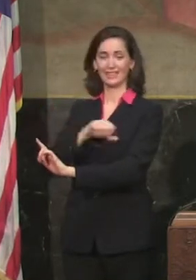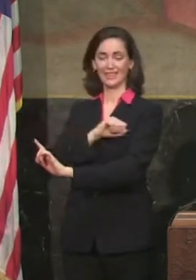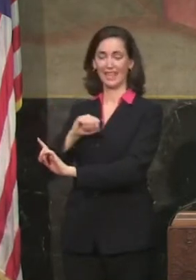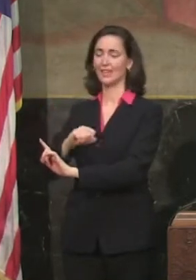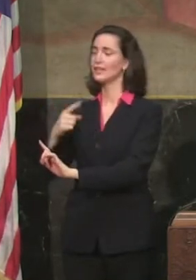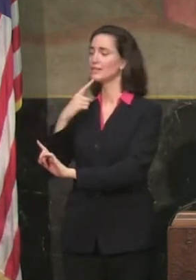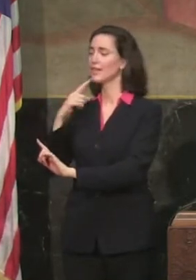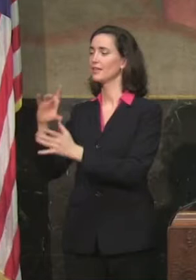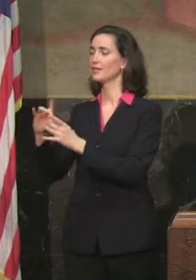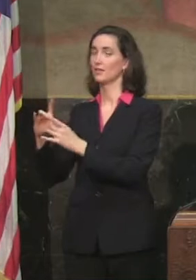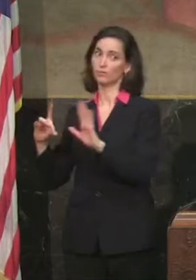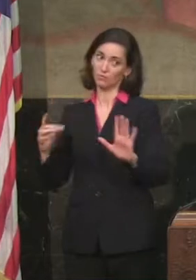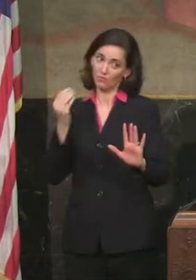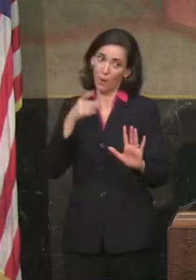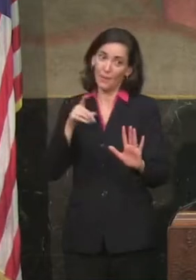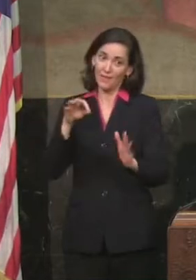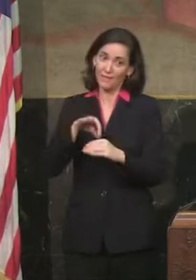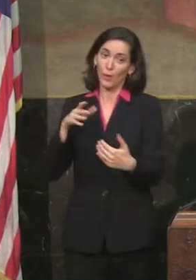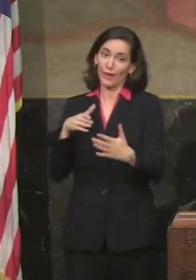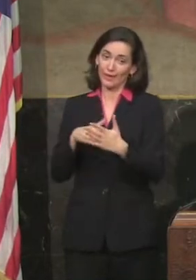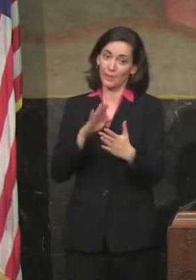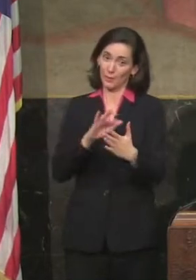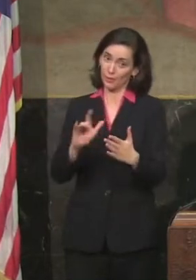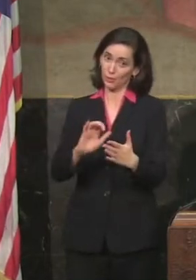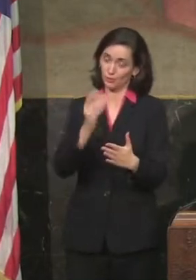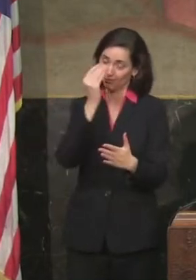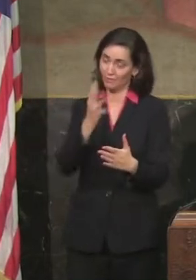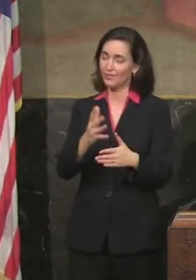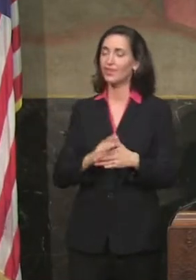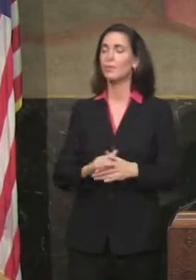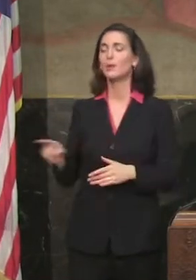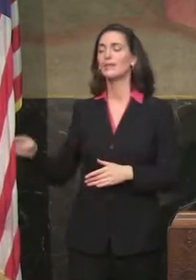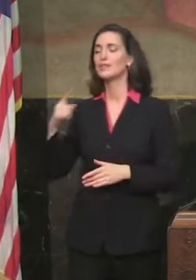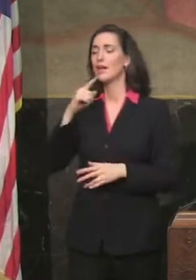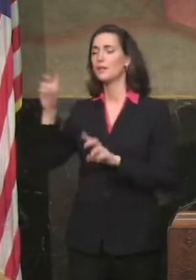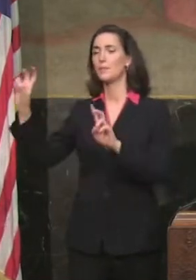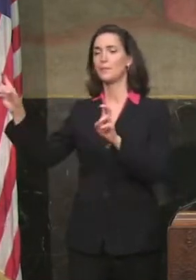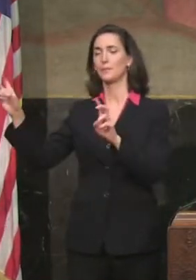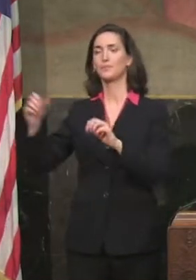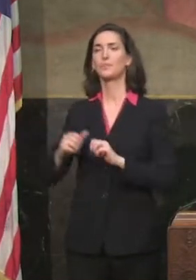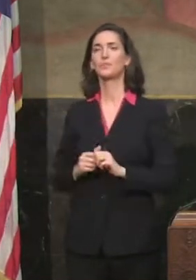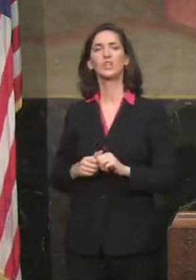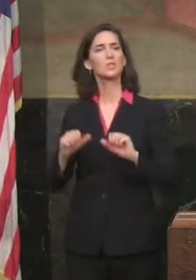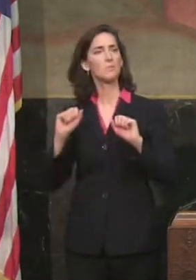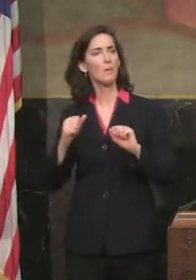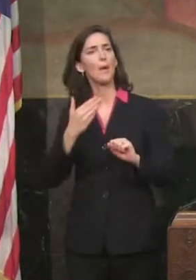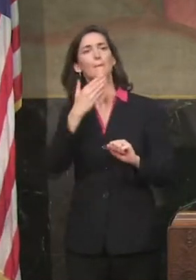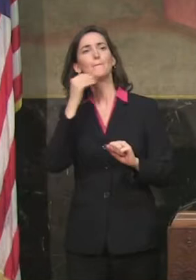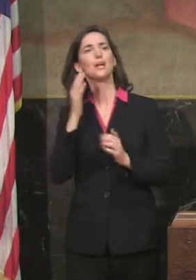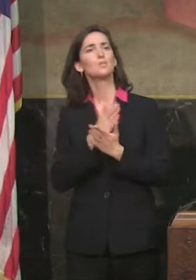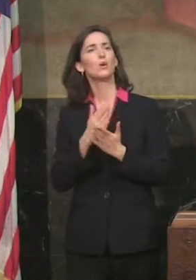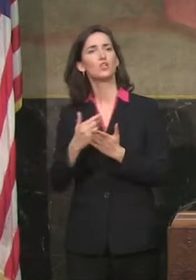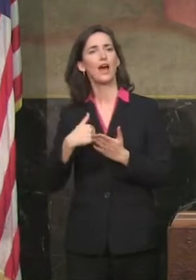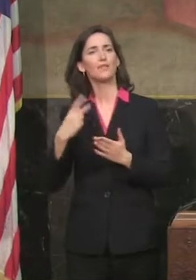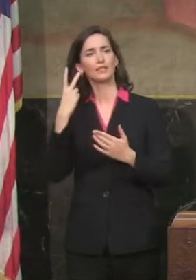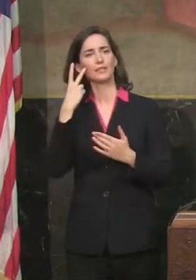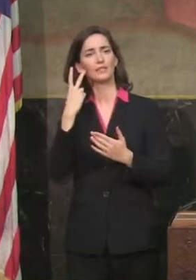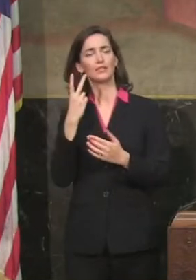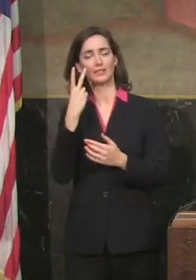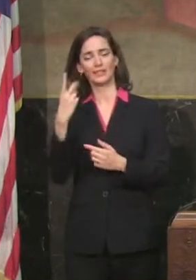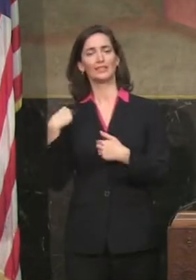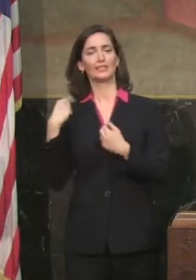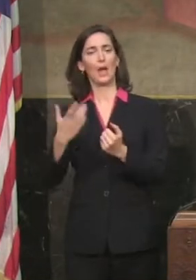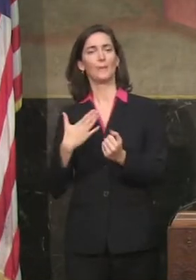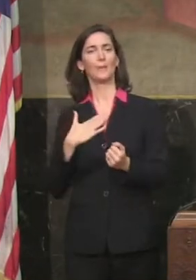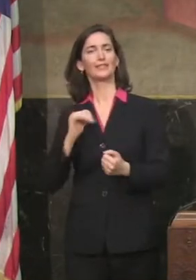before voting against the bill, I might add, it's probably the best budget I've seen in my 10 years here in the